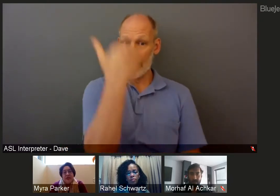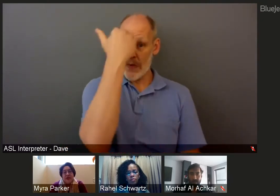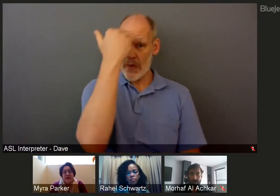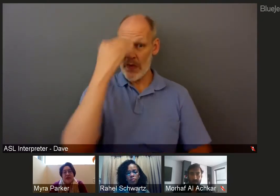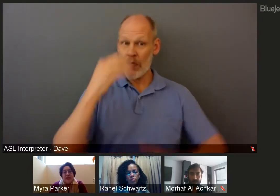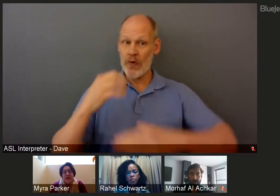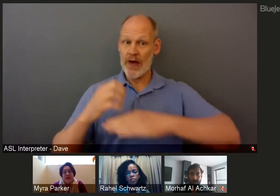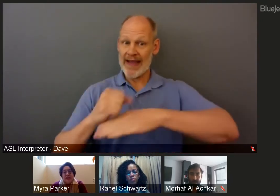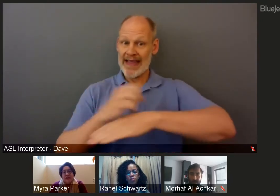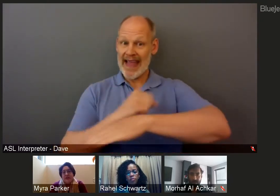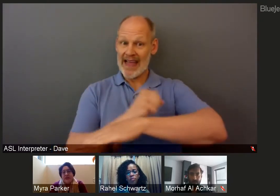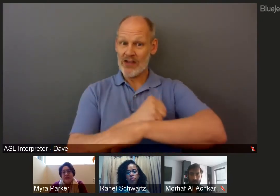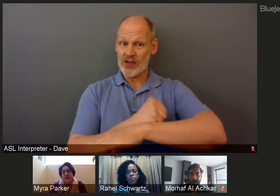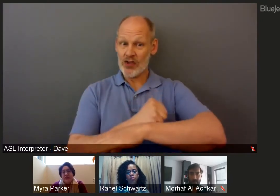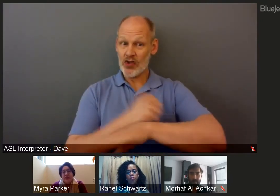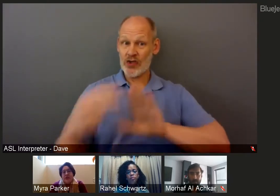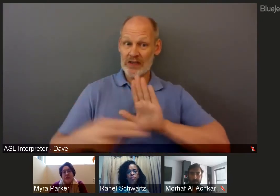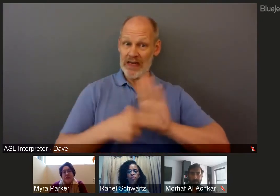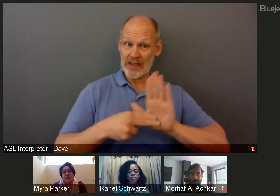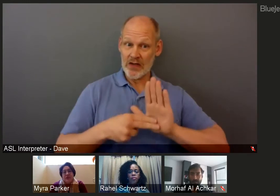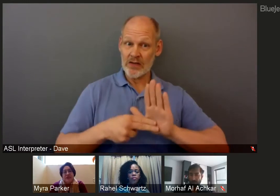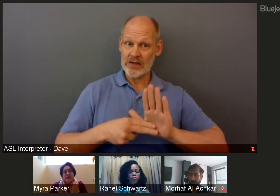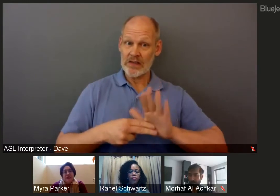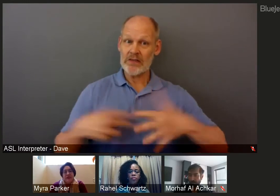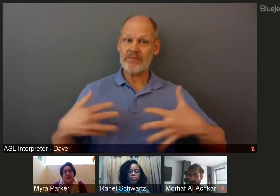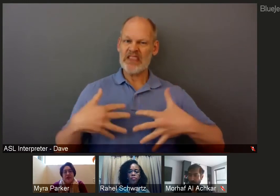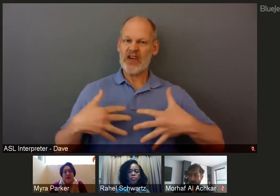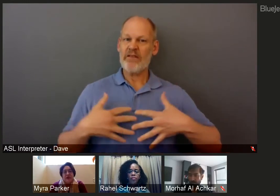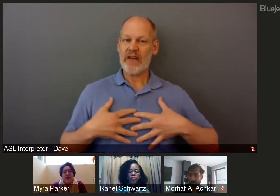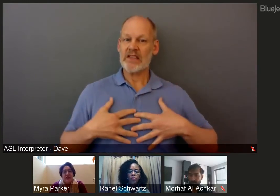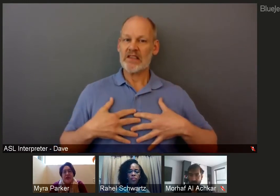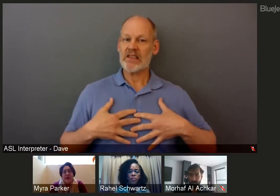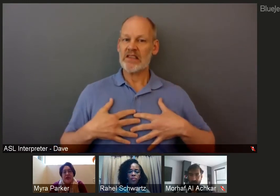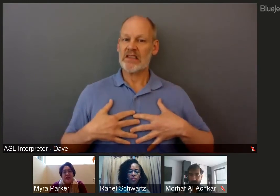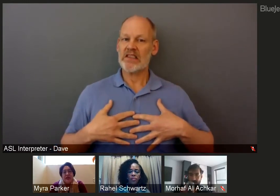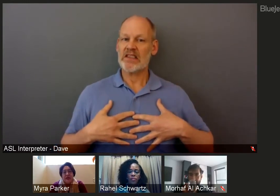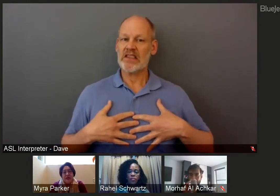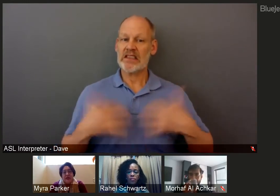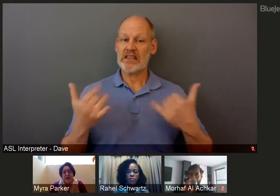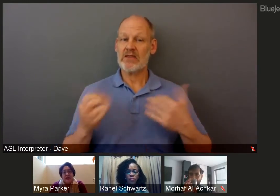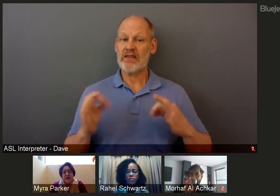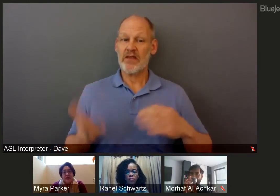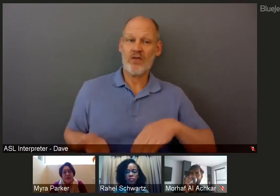diagnosis is terrifying in and of itself, much less if it's overlaid by